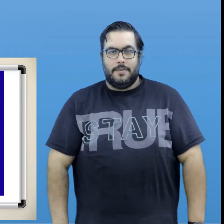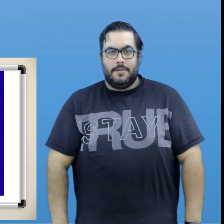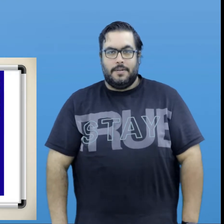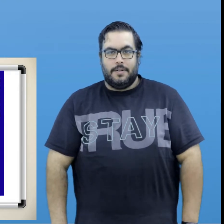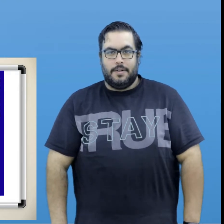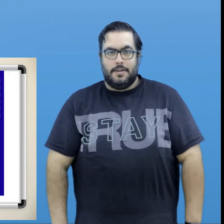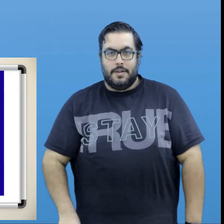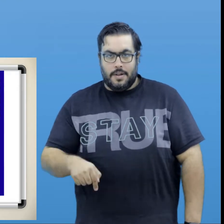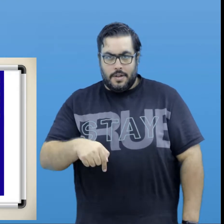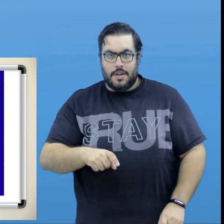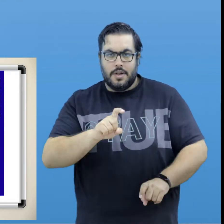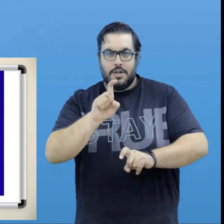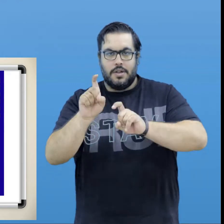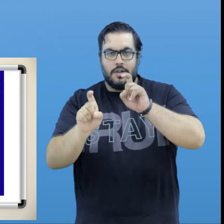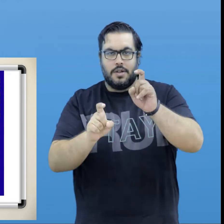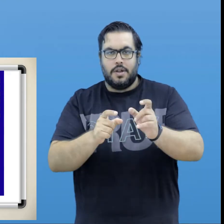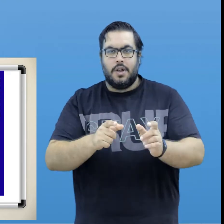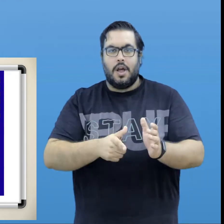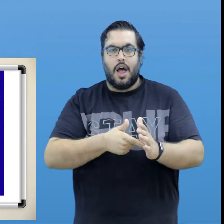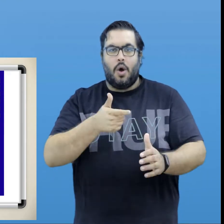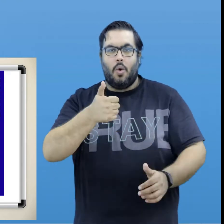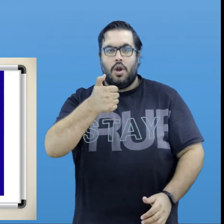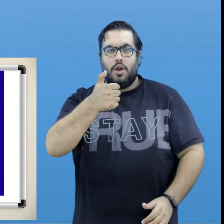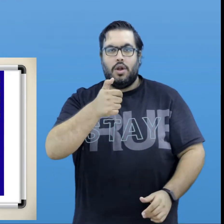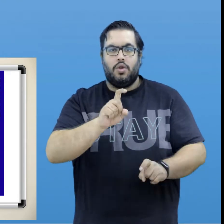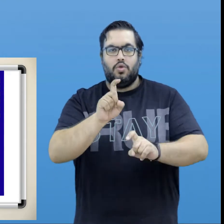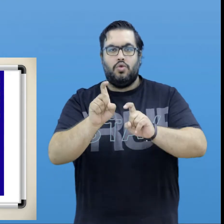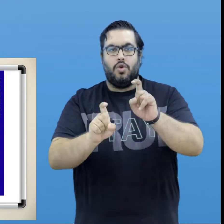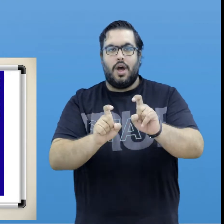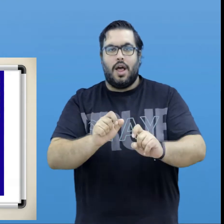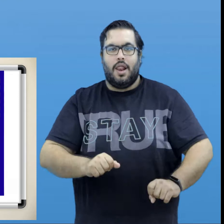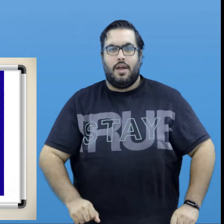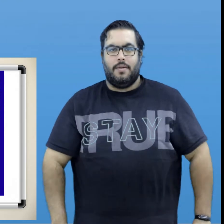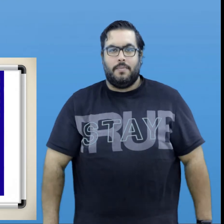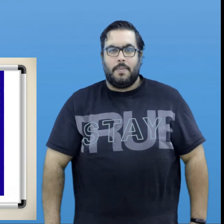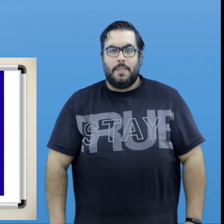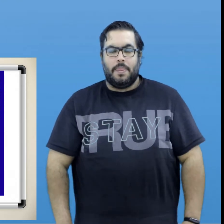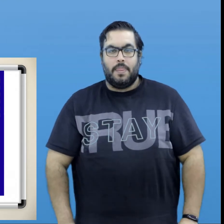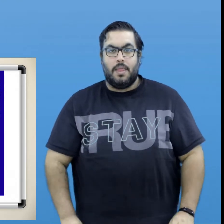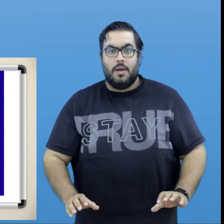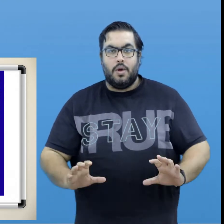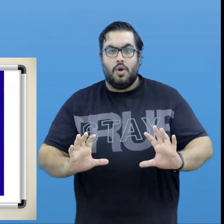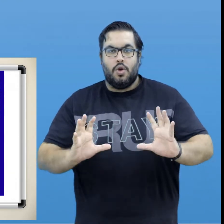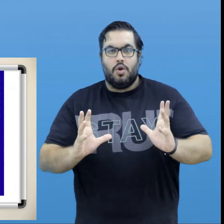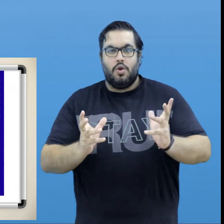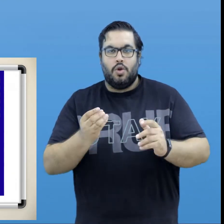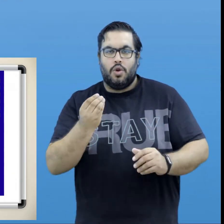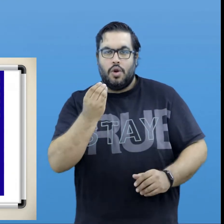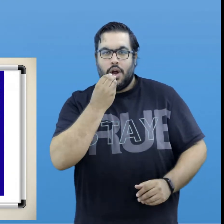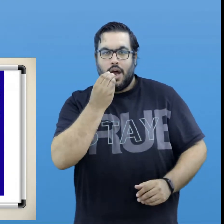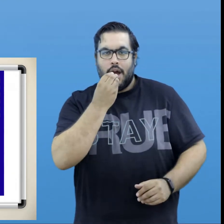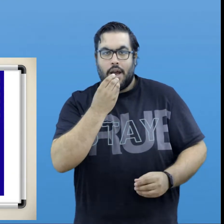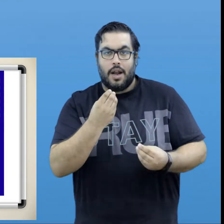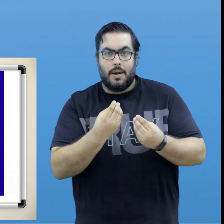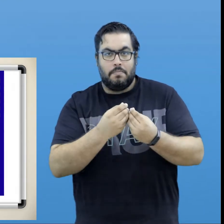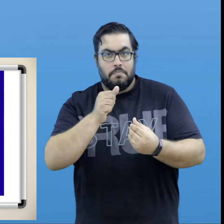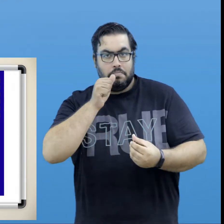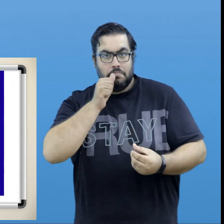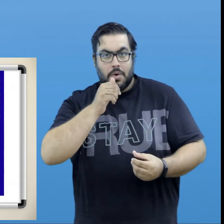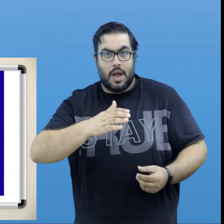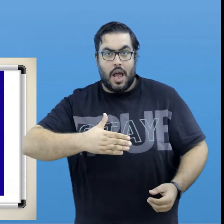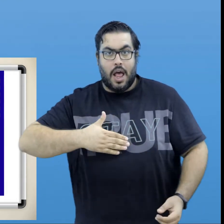go ahead and read these questions and think about them as we go through the lesson. How can food and drink improve our